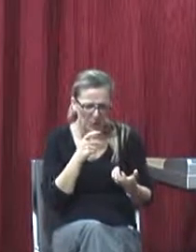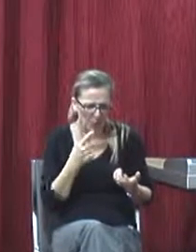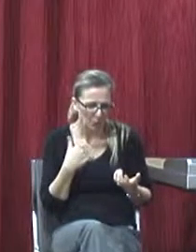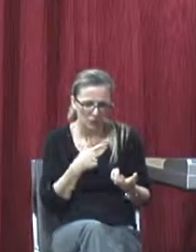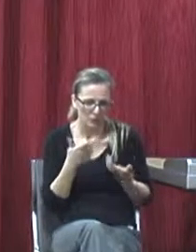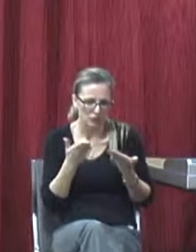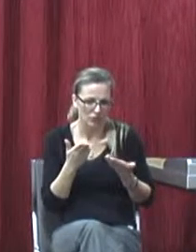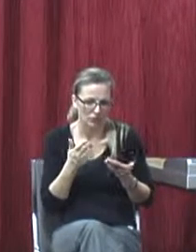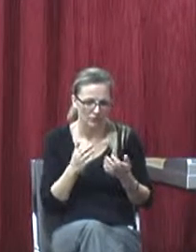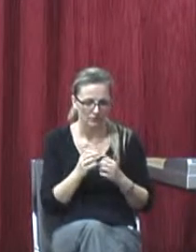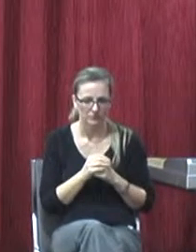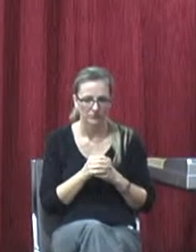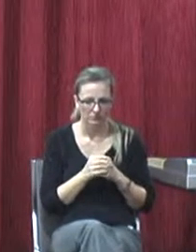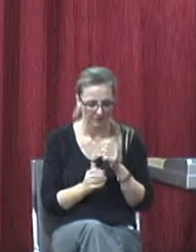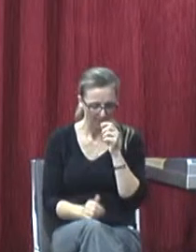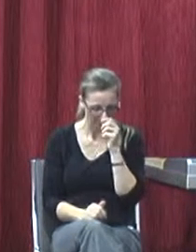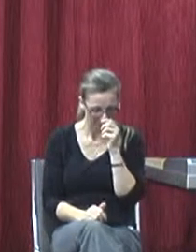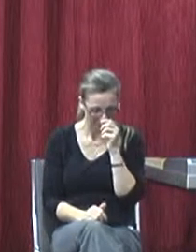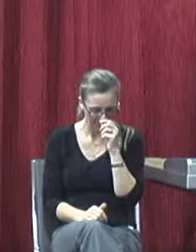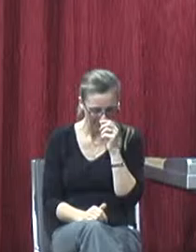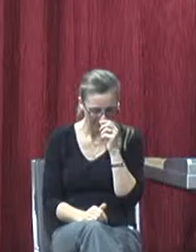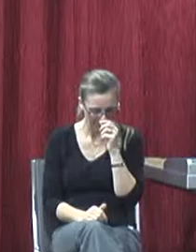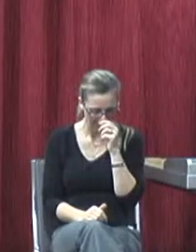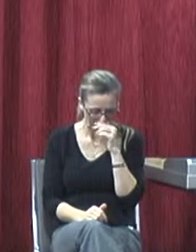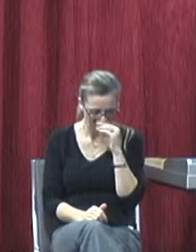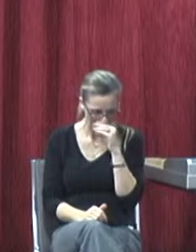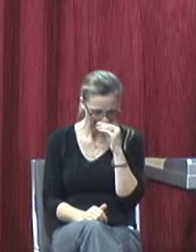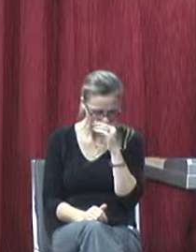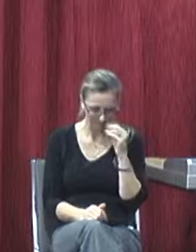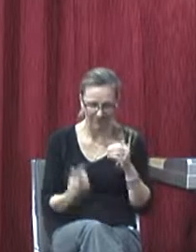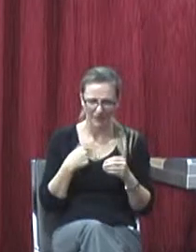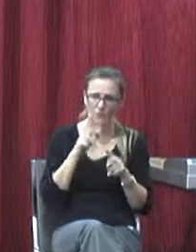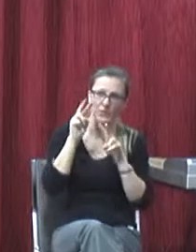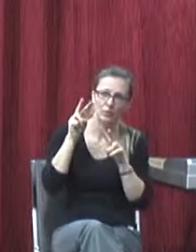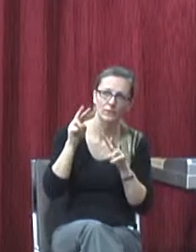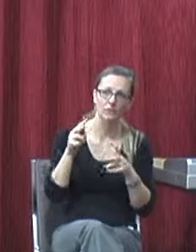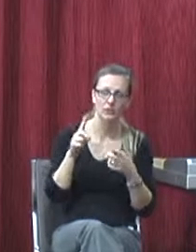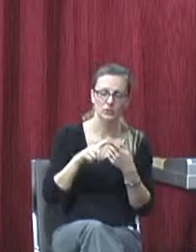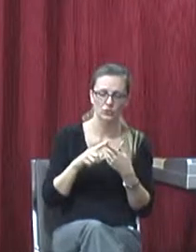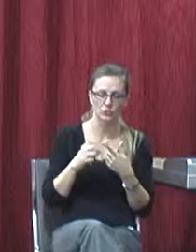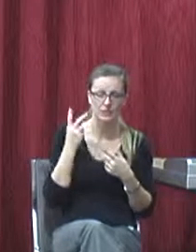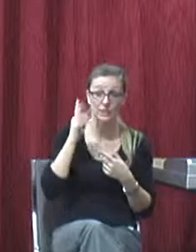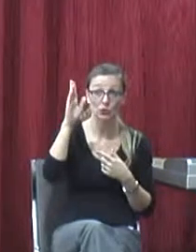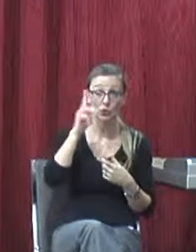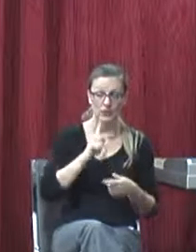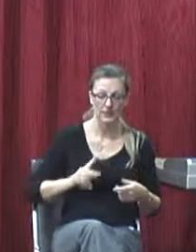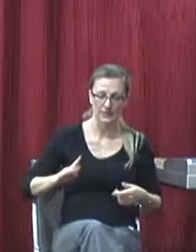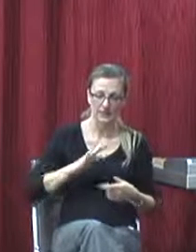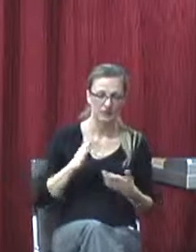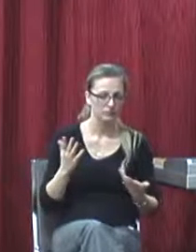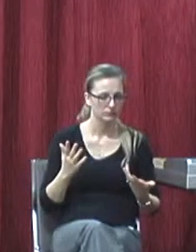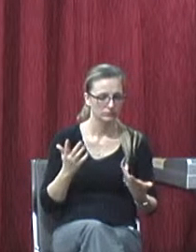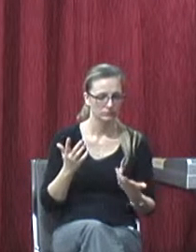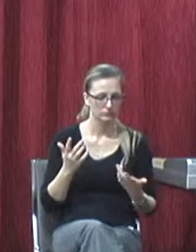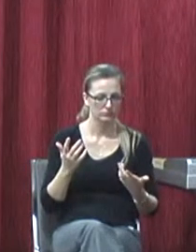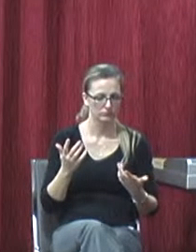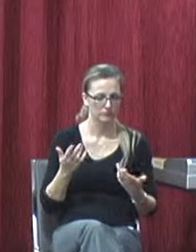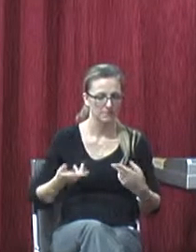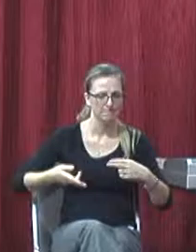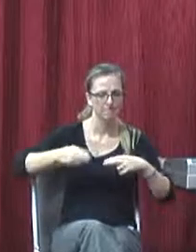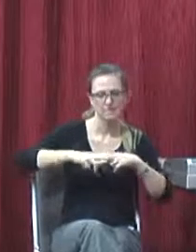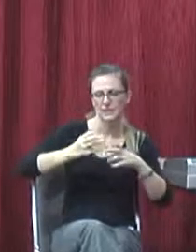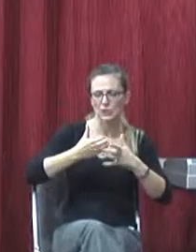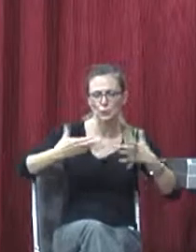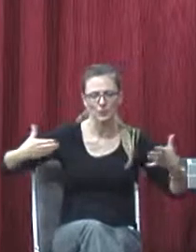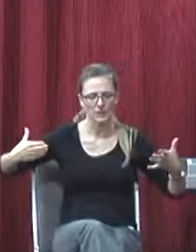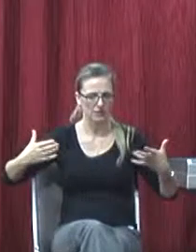who are we to serve? And how are we to serve in that way? And we just look forward, Father, to seeing your kingdom advance in mighty ways as